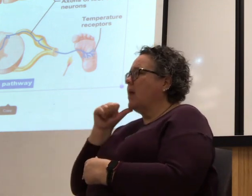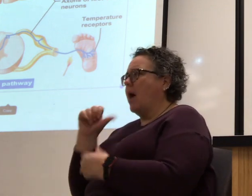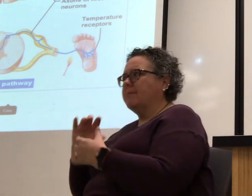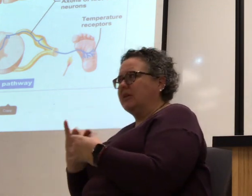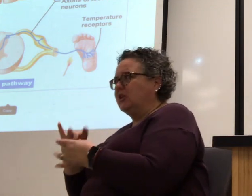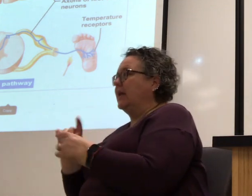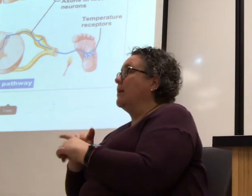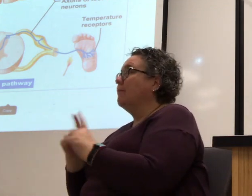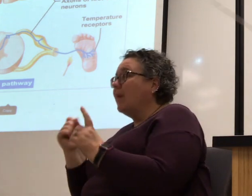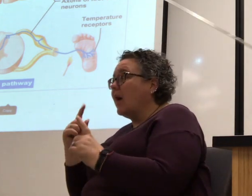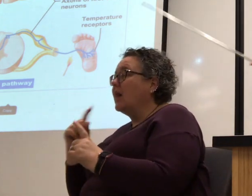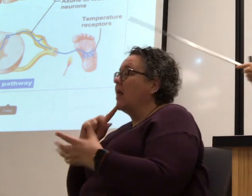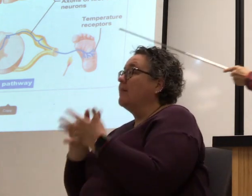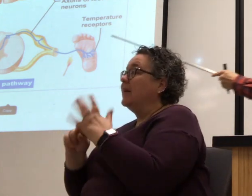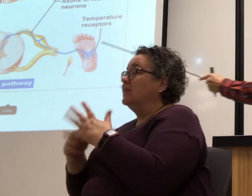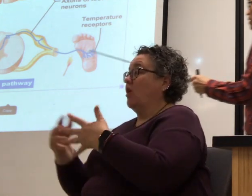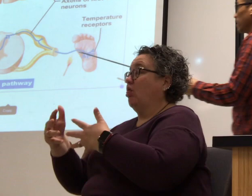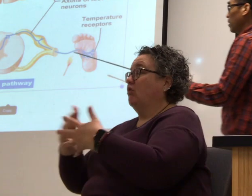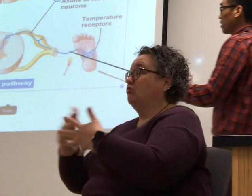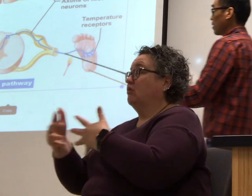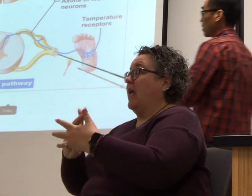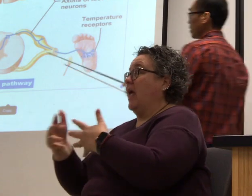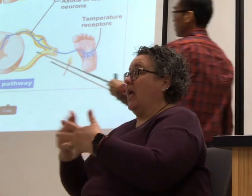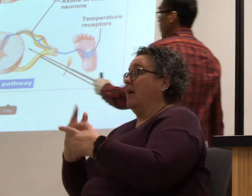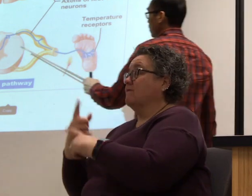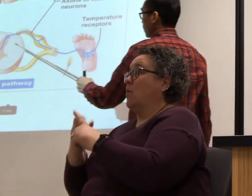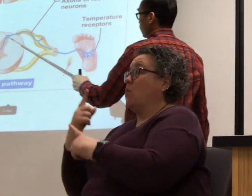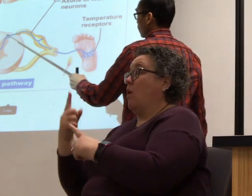one side, this side,